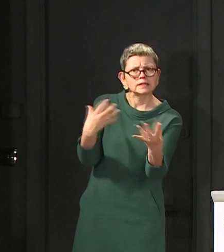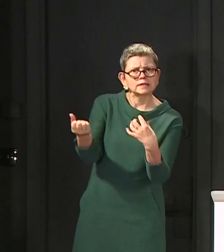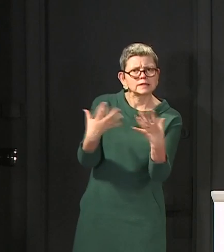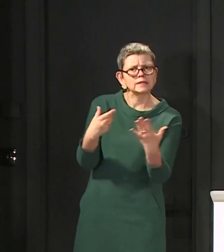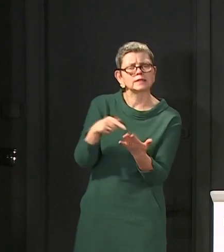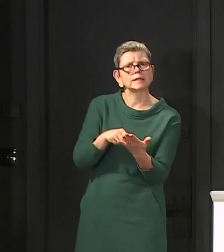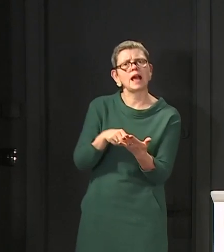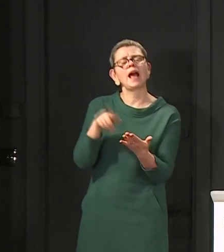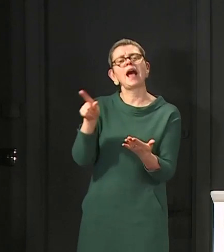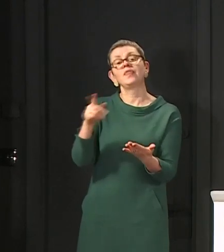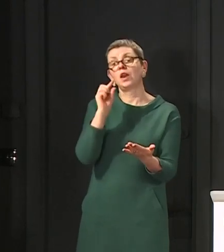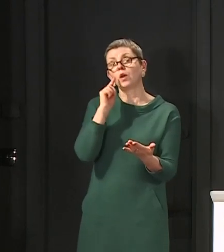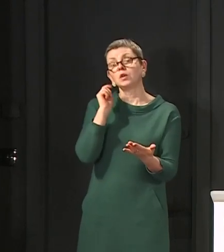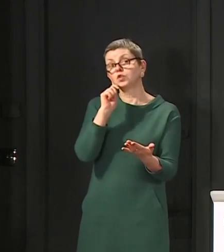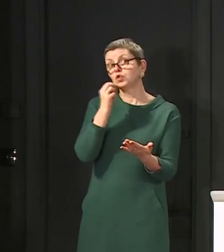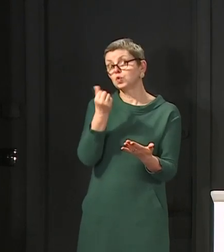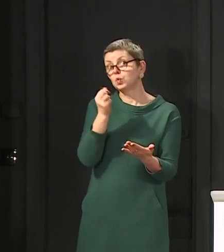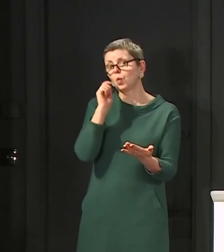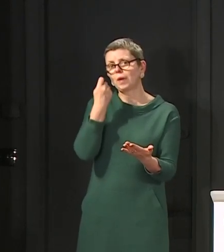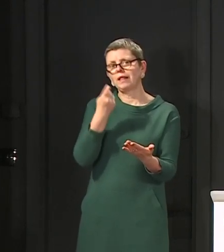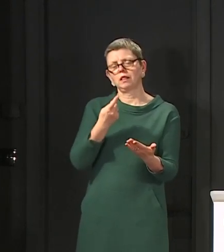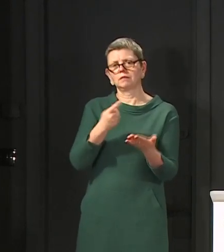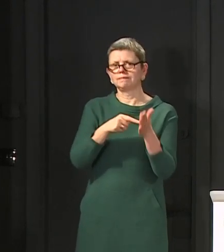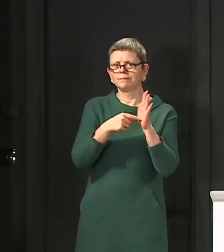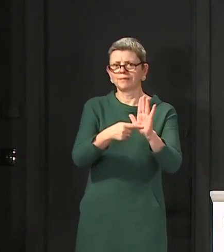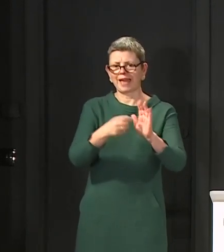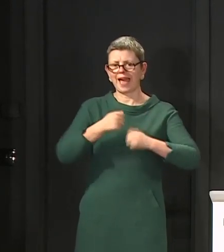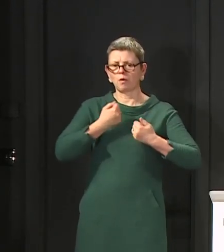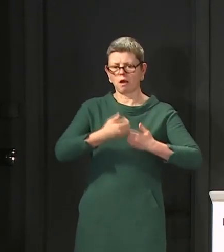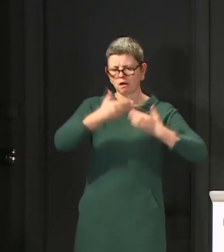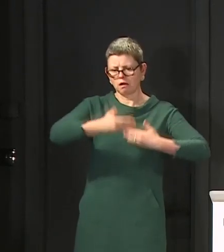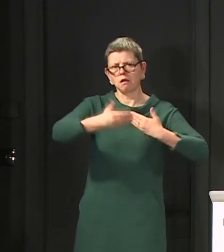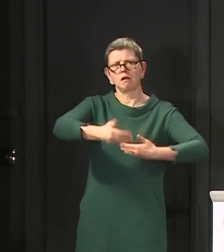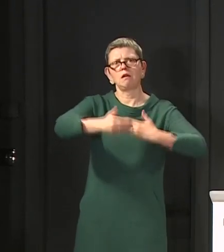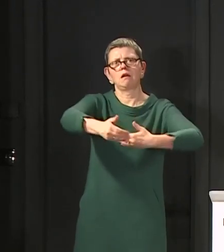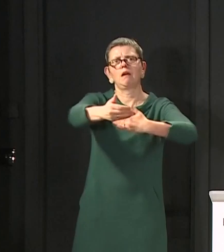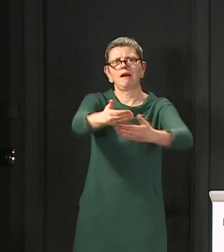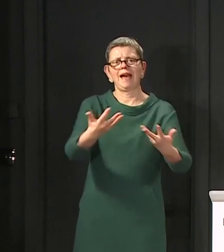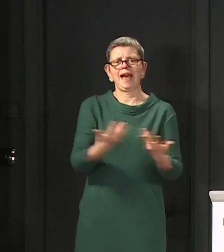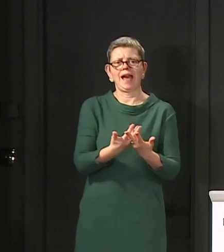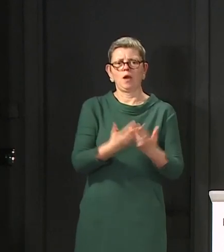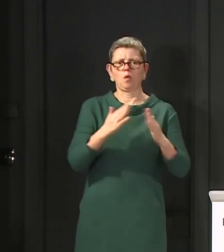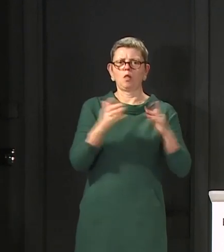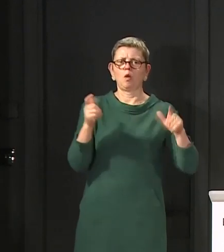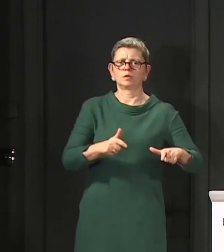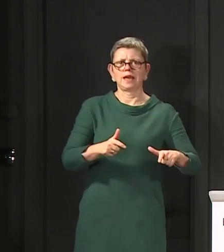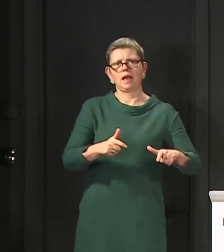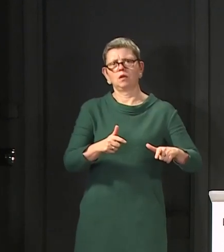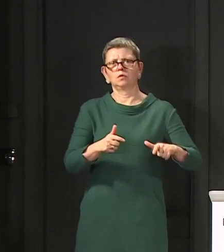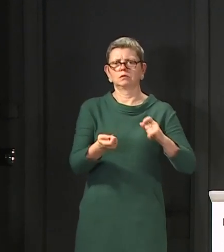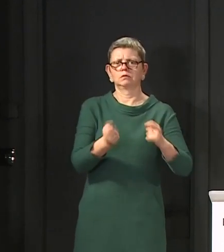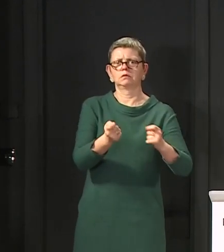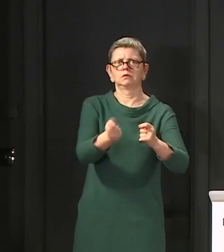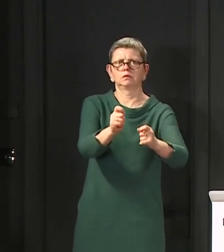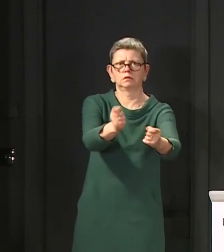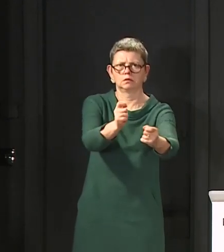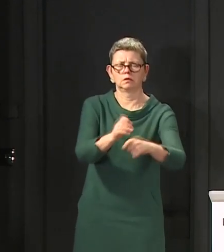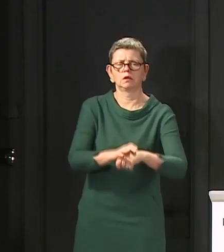of a more substantial lifting of the lockdown. We're already working with businesses to produce guidance specific to the needs of